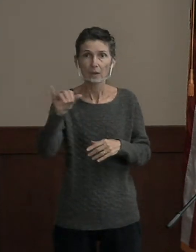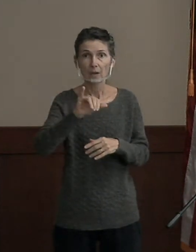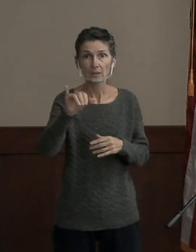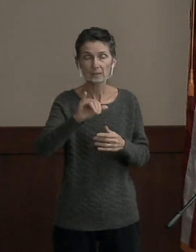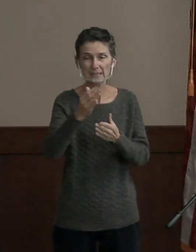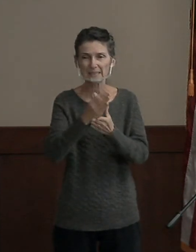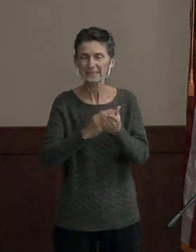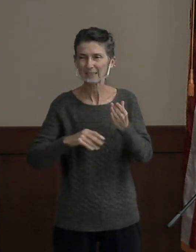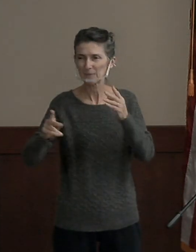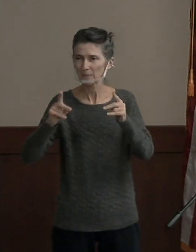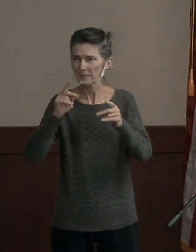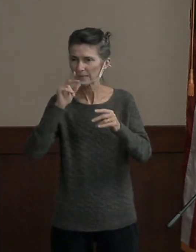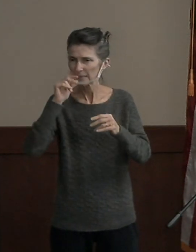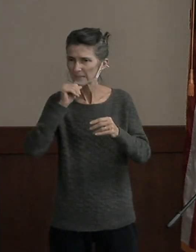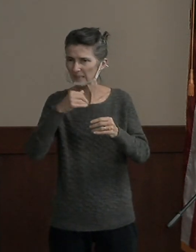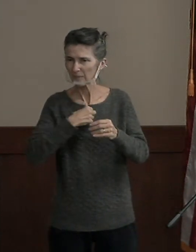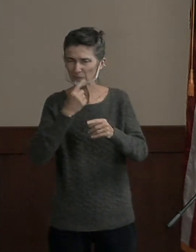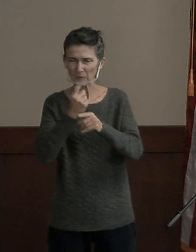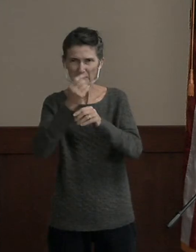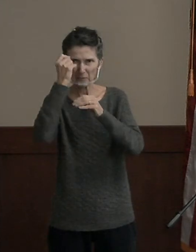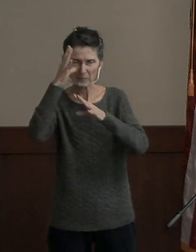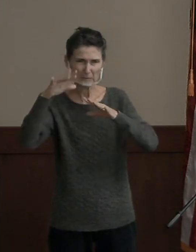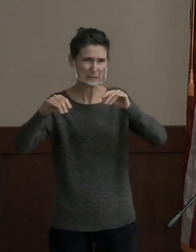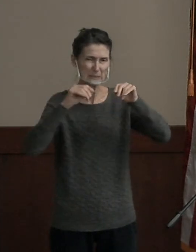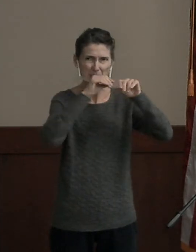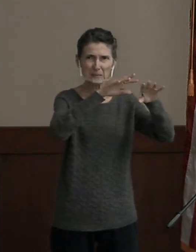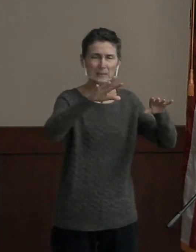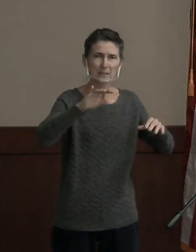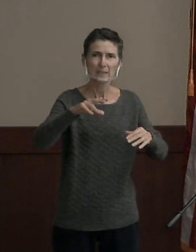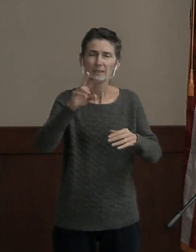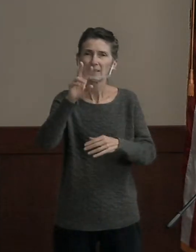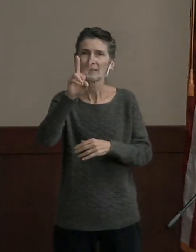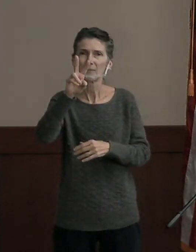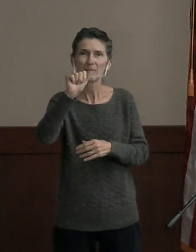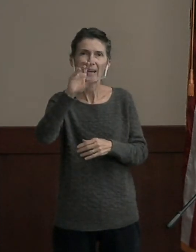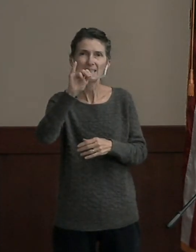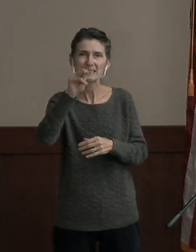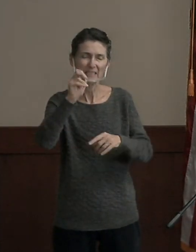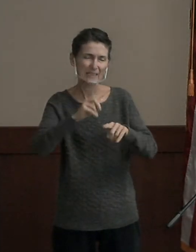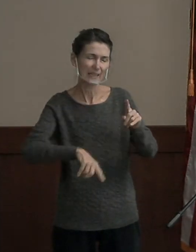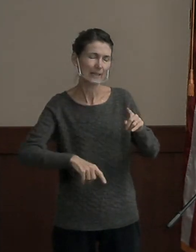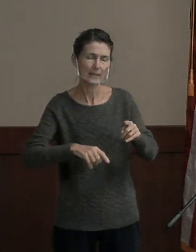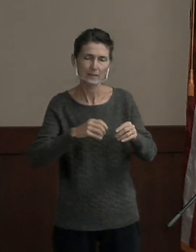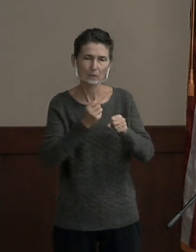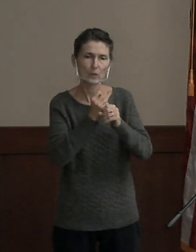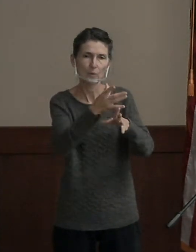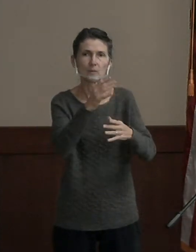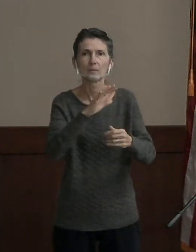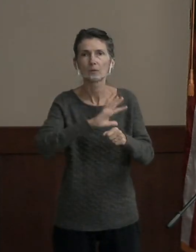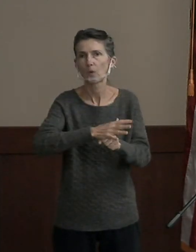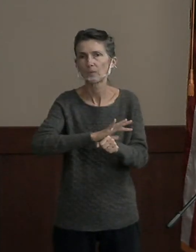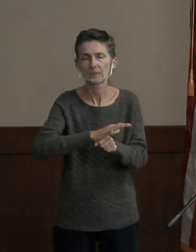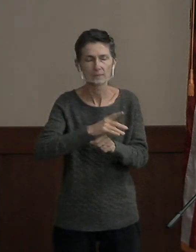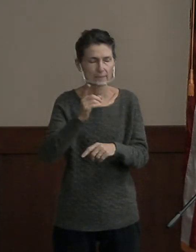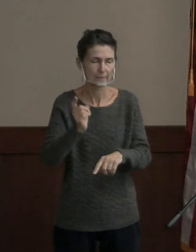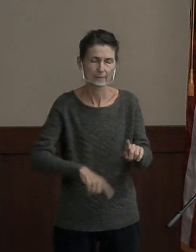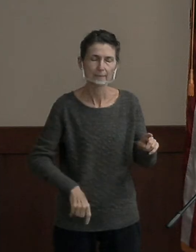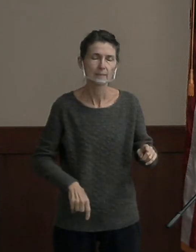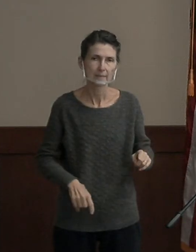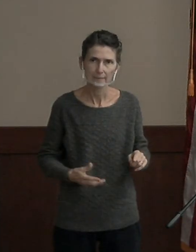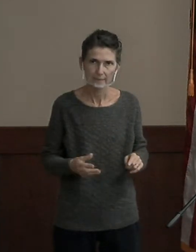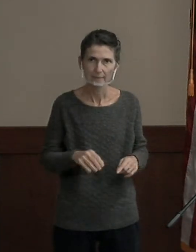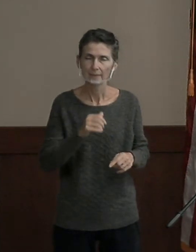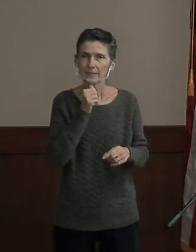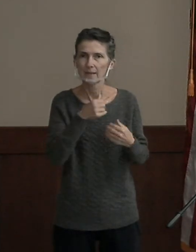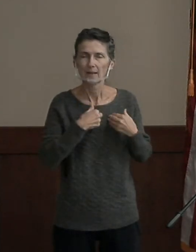some misinformation that's been circulating, the vaccine can't give you COVID-19, so you can't become infected from being vaccinated. It